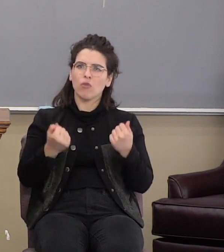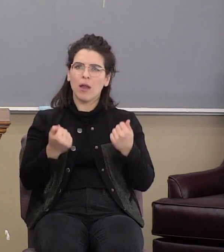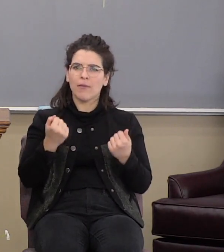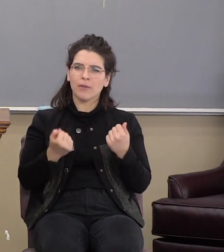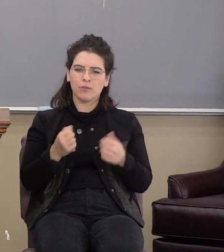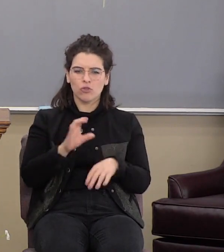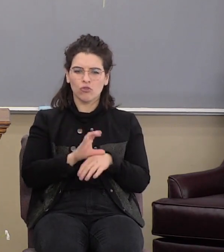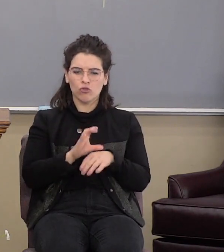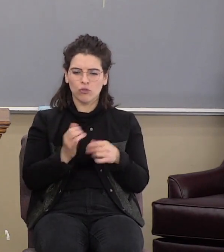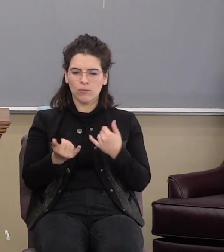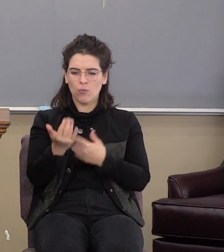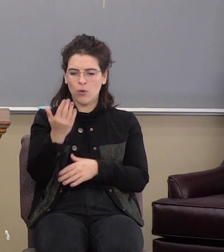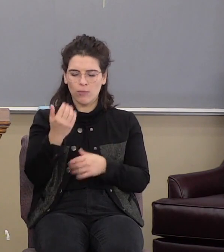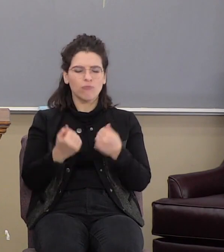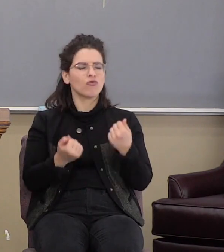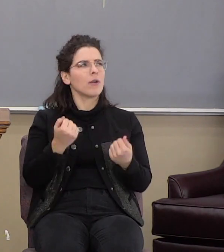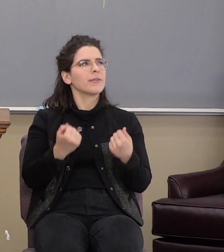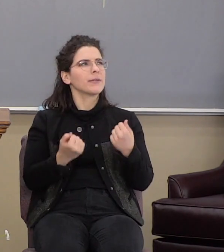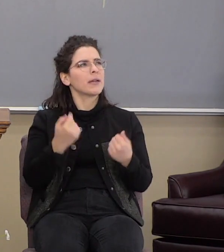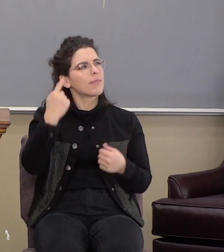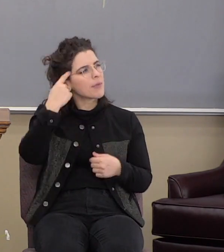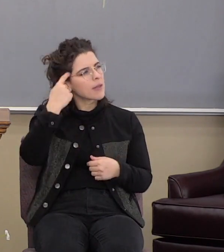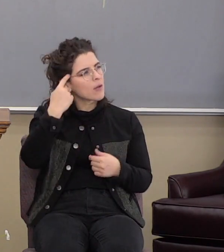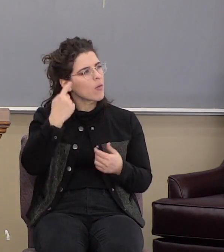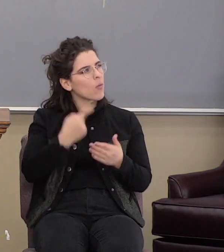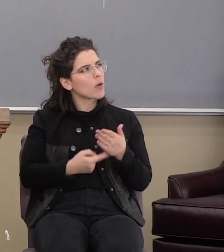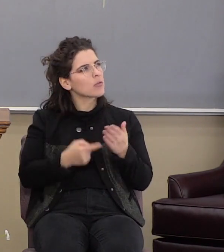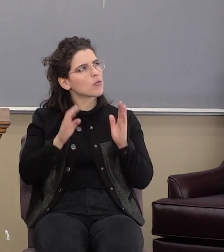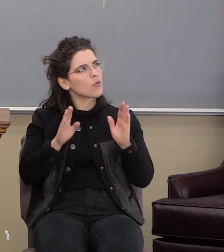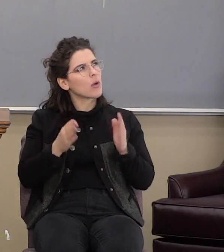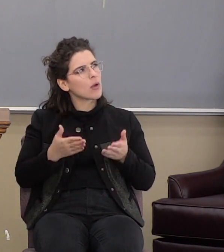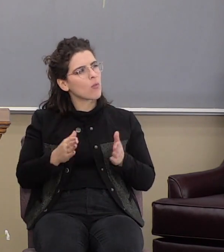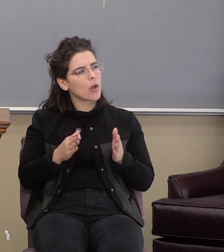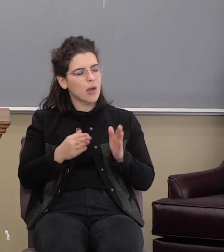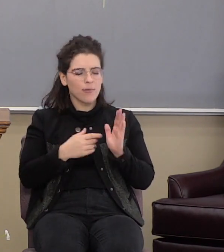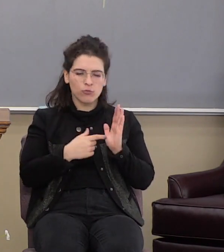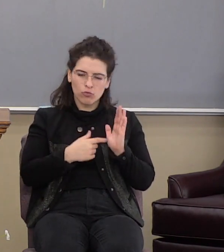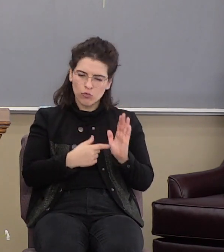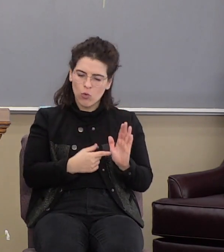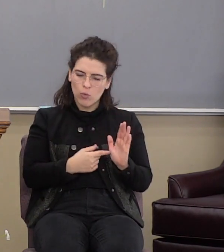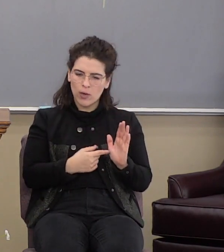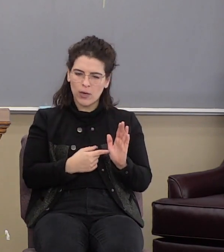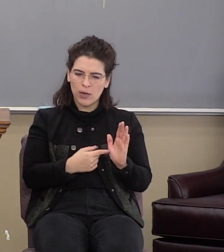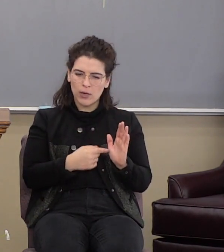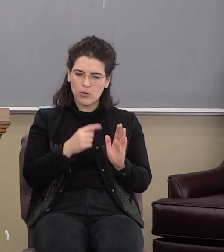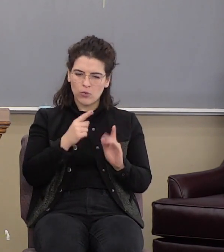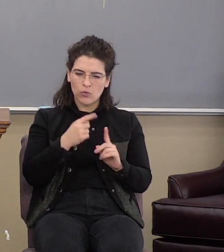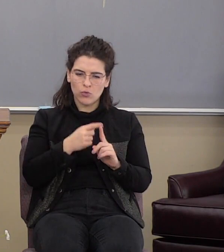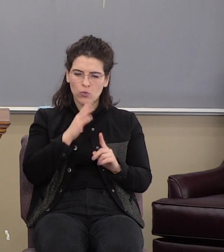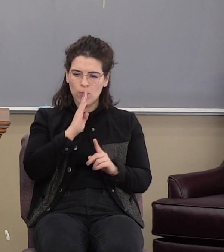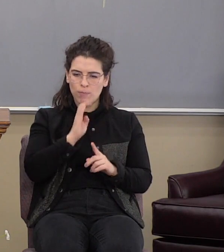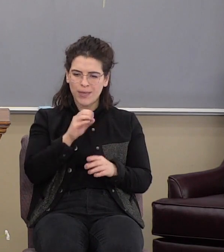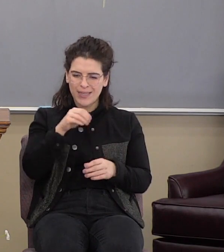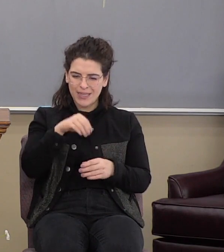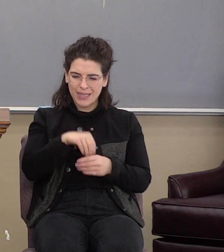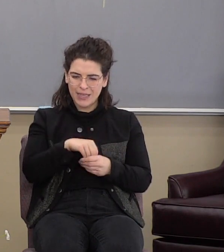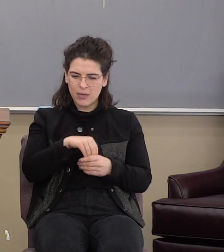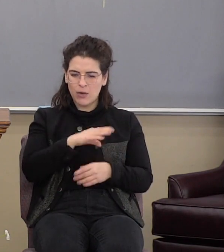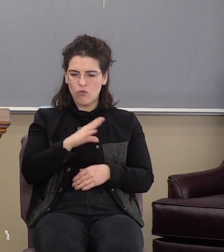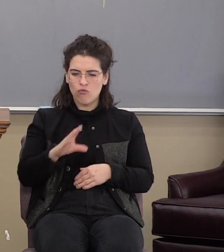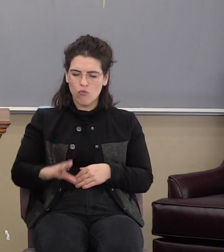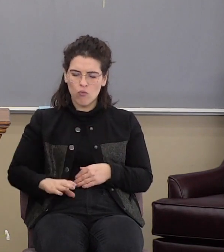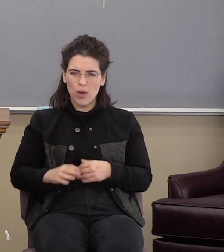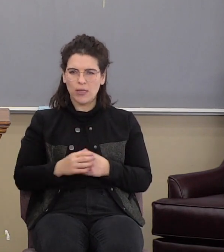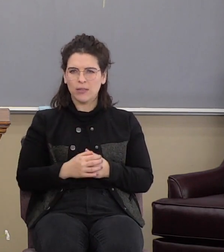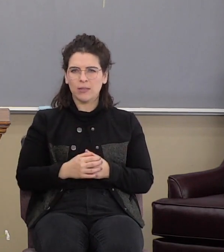to church this morning, you know, I'm thinking, what would be a great way of maybe illustrating to be in Christ?